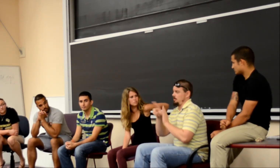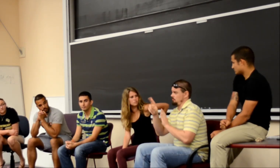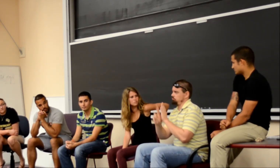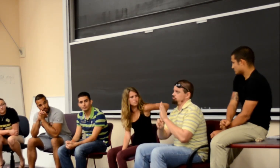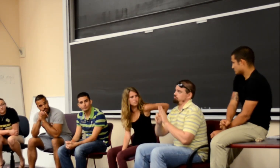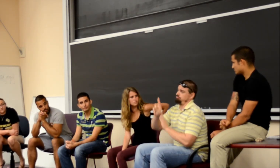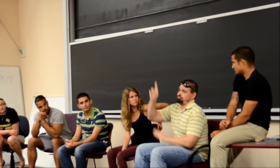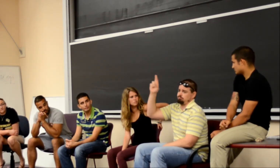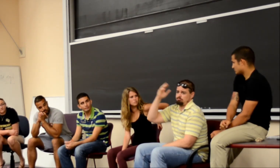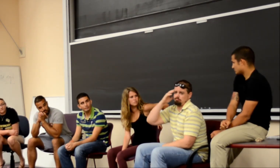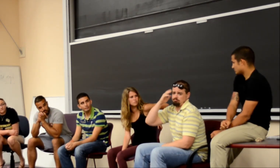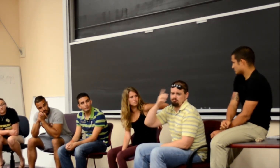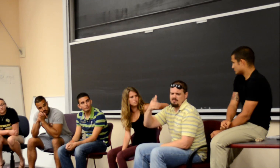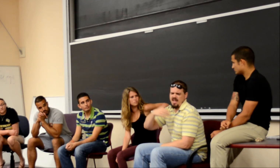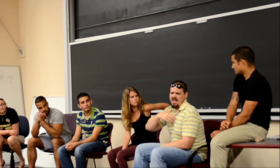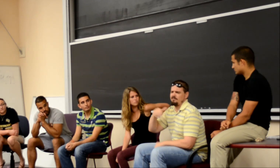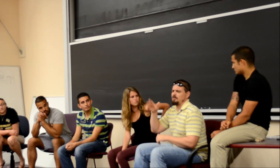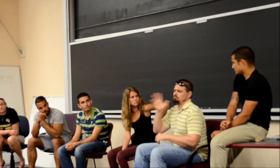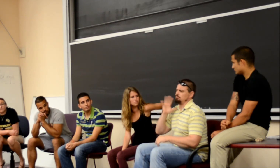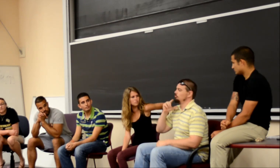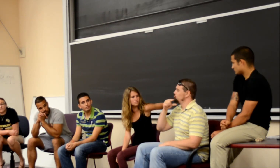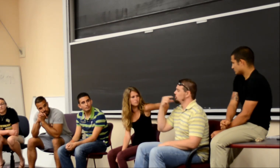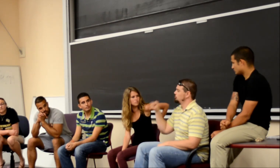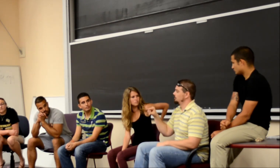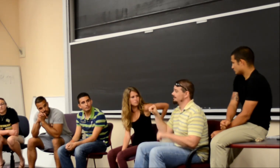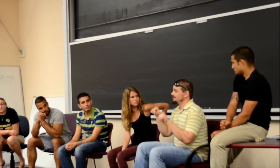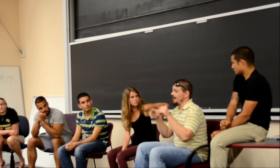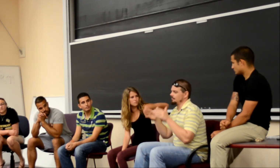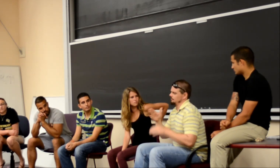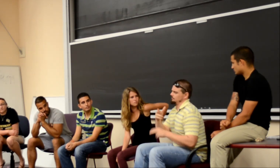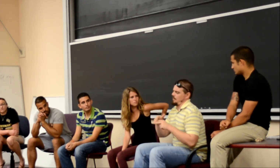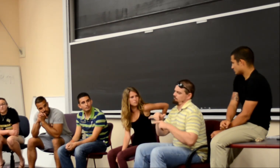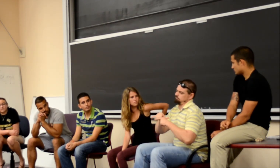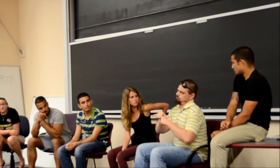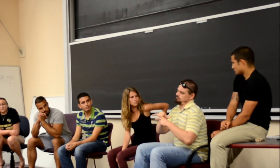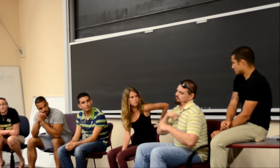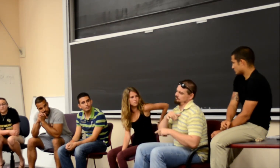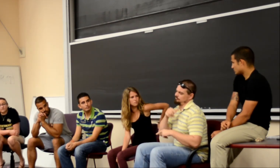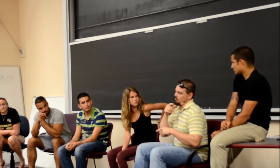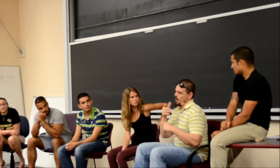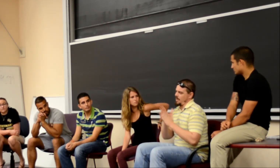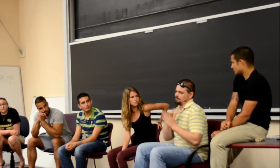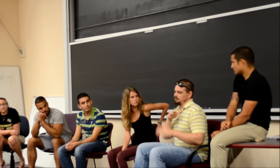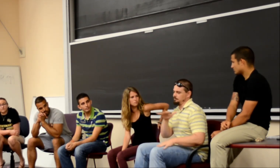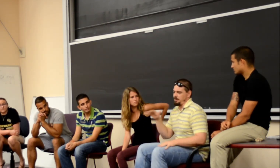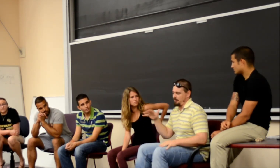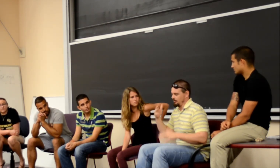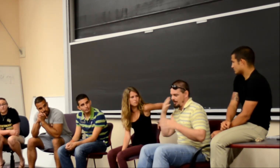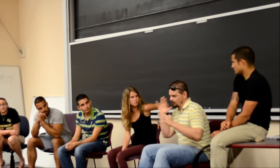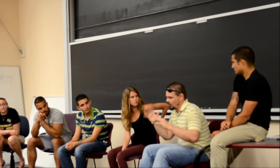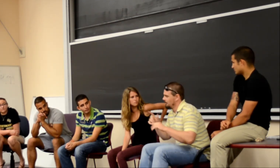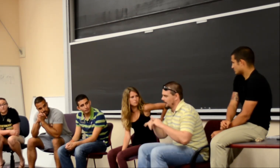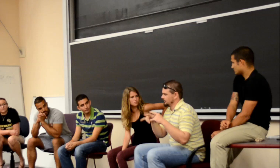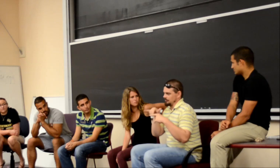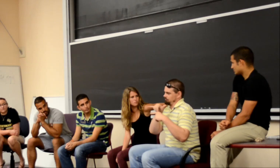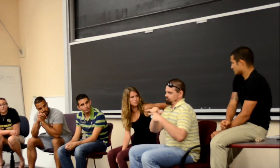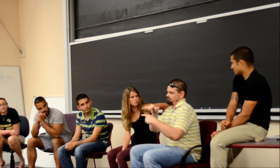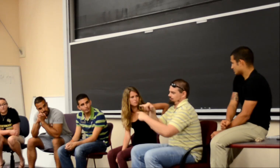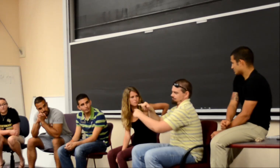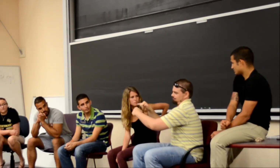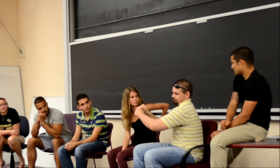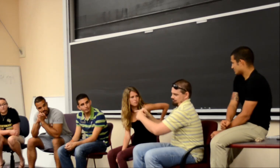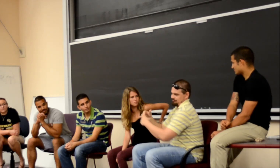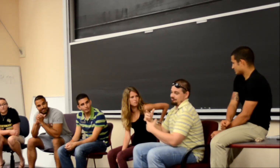example, the rockets that go up in space. There's a Russian scientist. Don't ask me to spell it. I don't